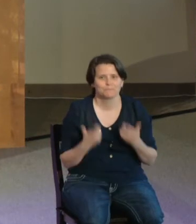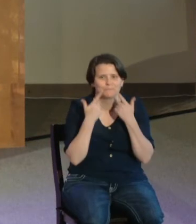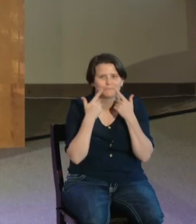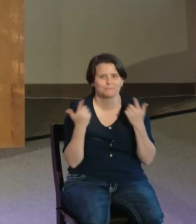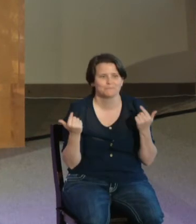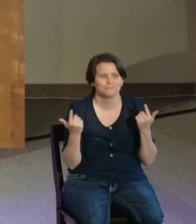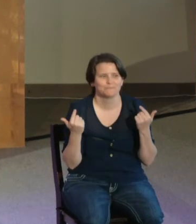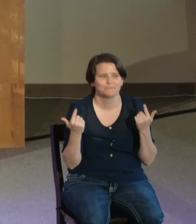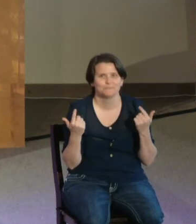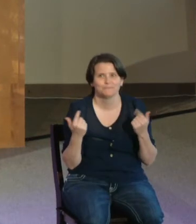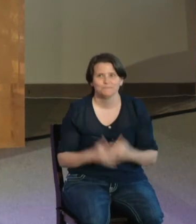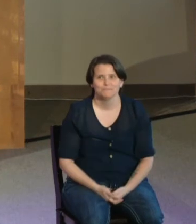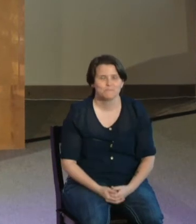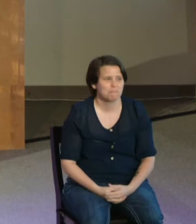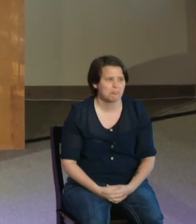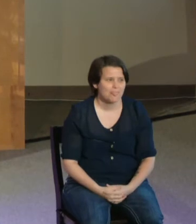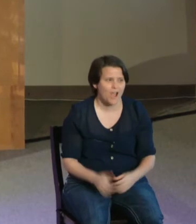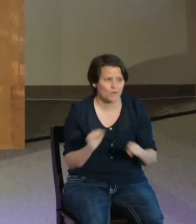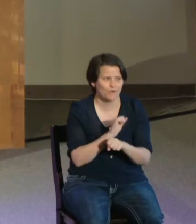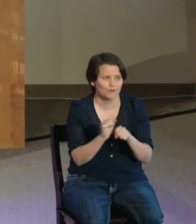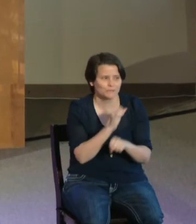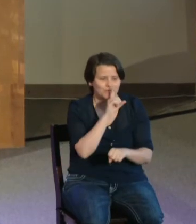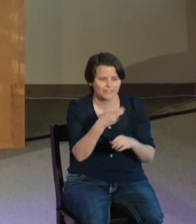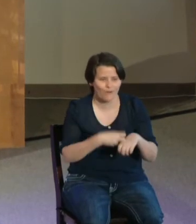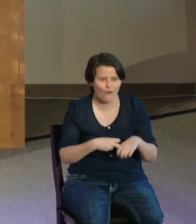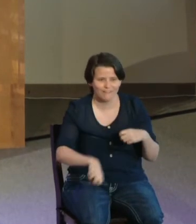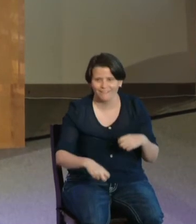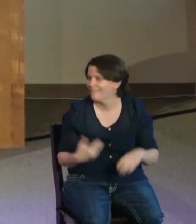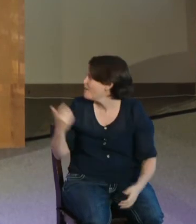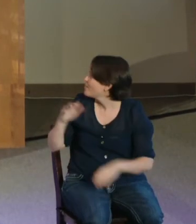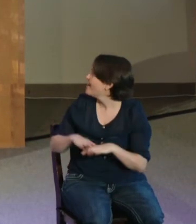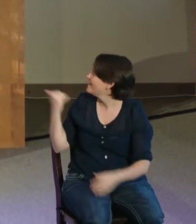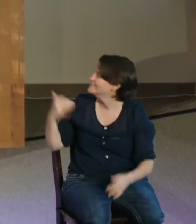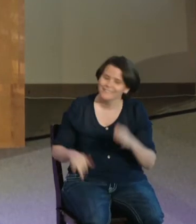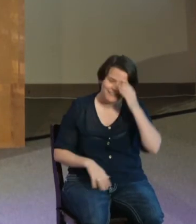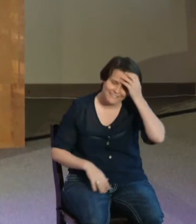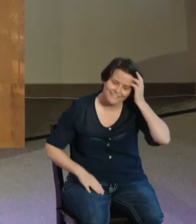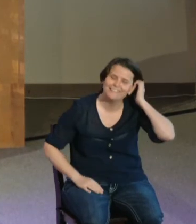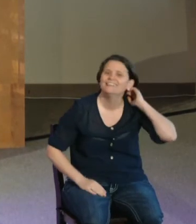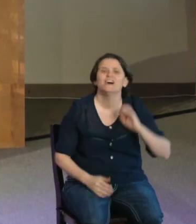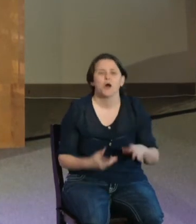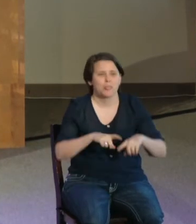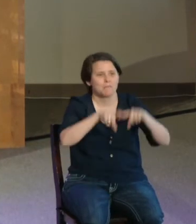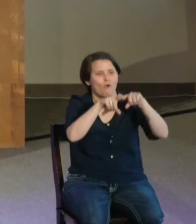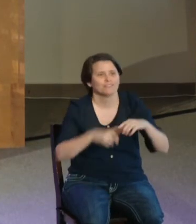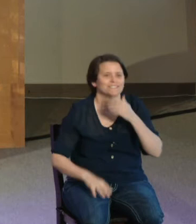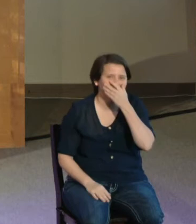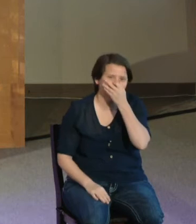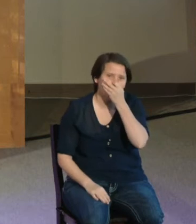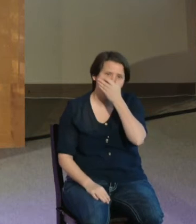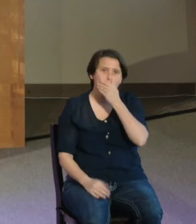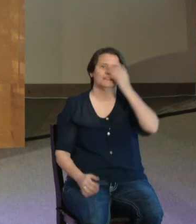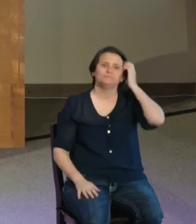Thank you, I worked really hard on that graphic. So I want to let you know that is part of